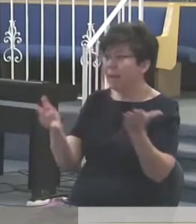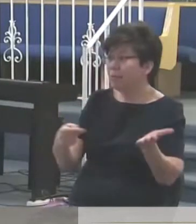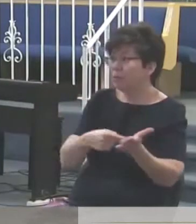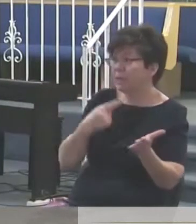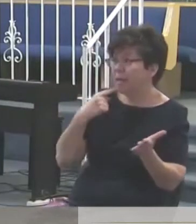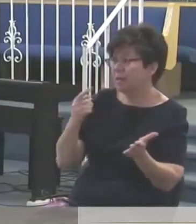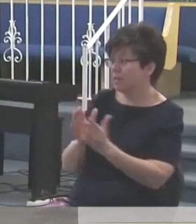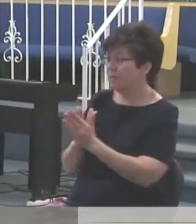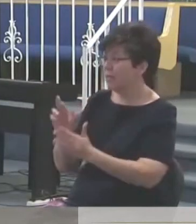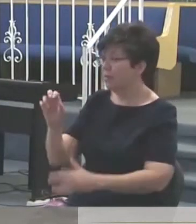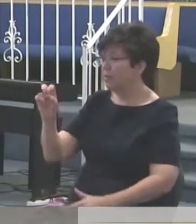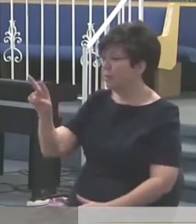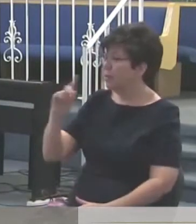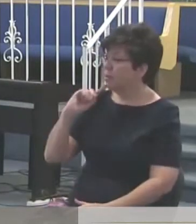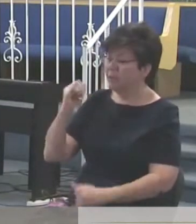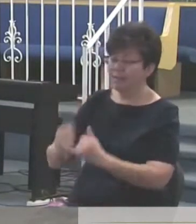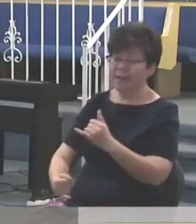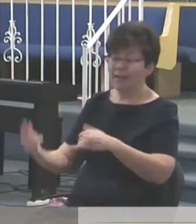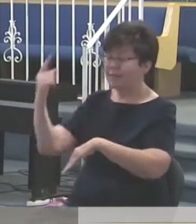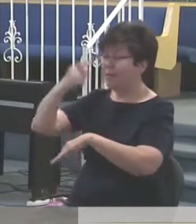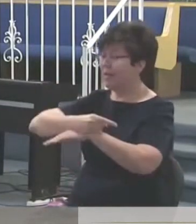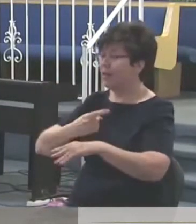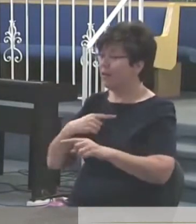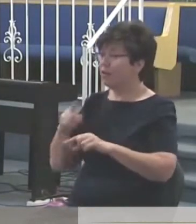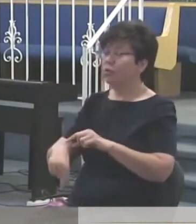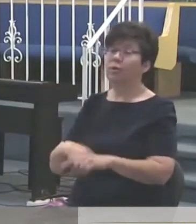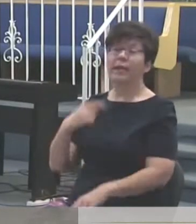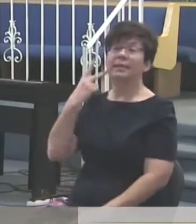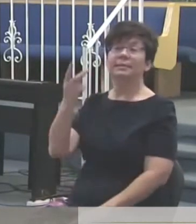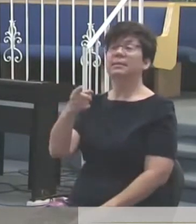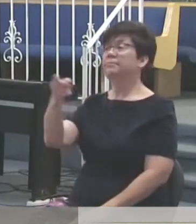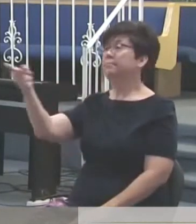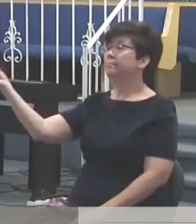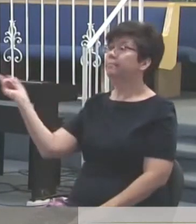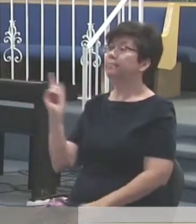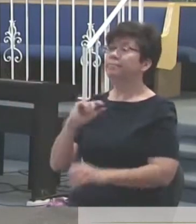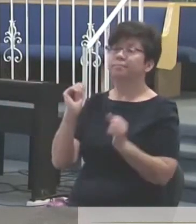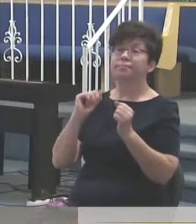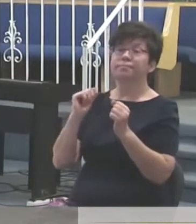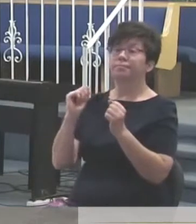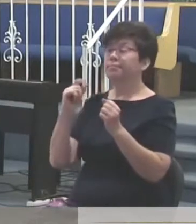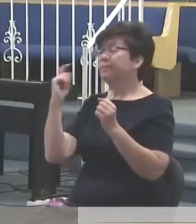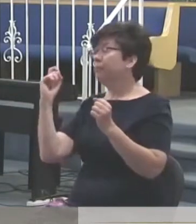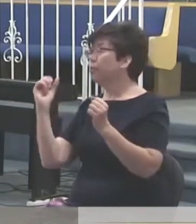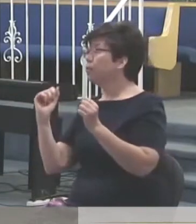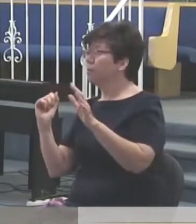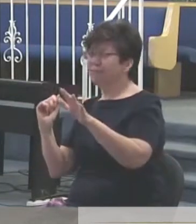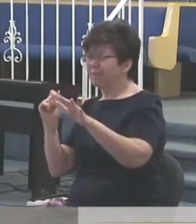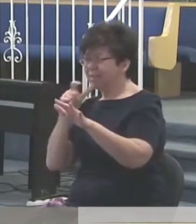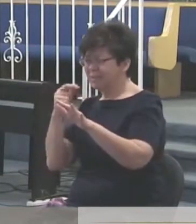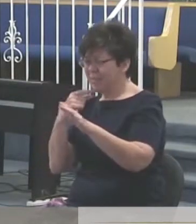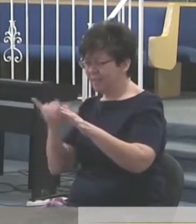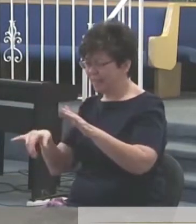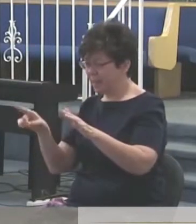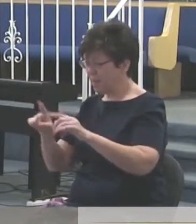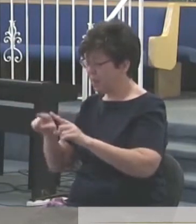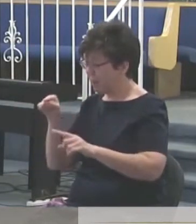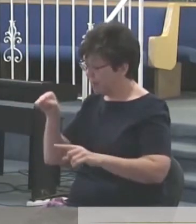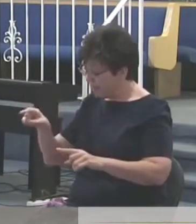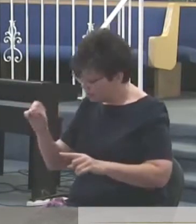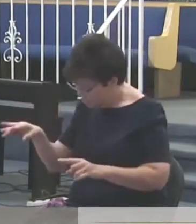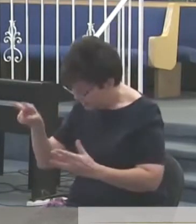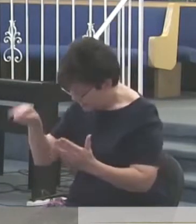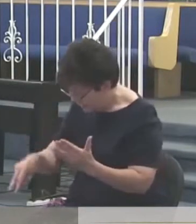the book of Revelations that in the last days, you won't even be able to tell the seasons. I said, it don't say that. But what it does say should scare you into doing